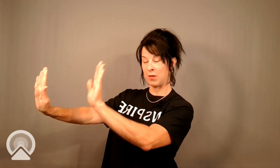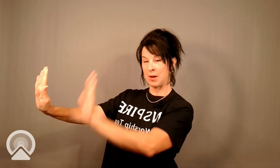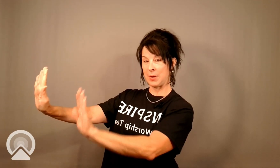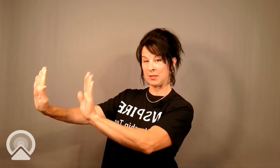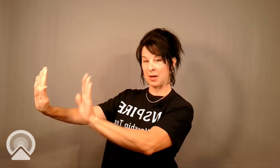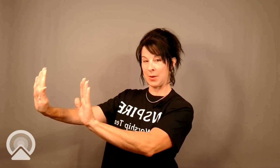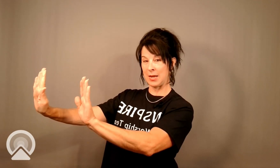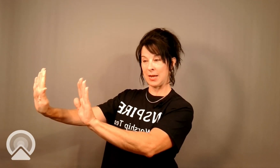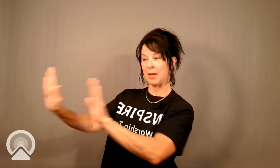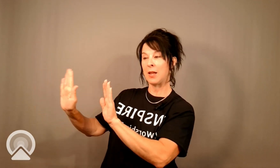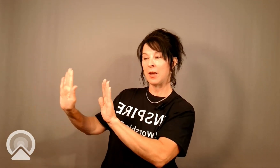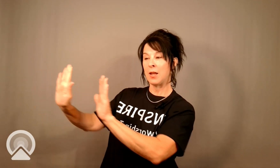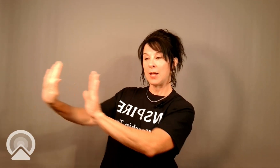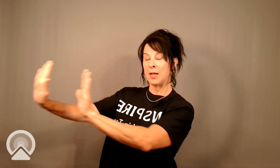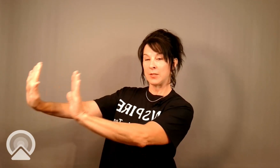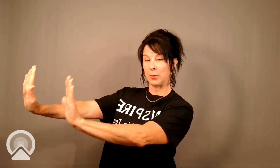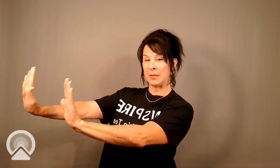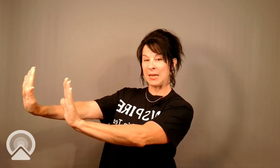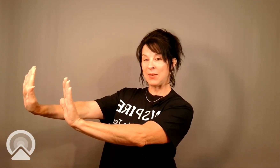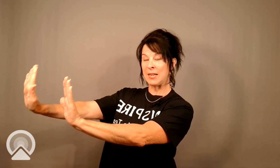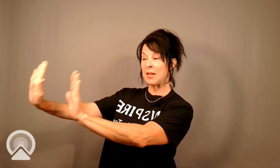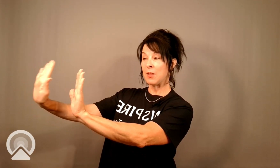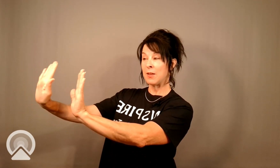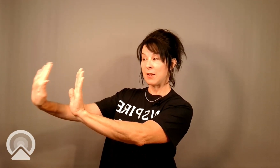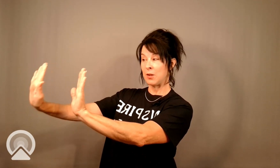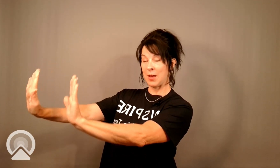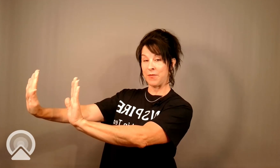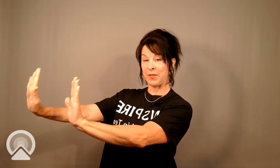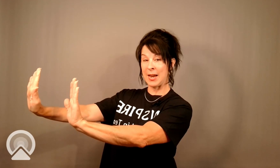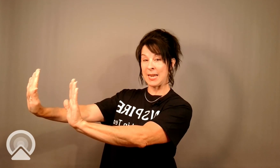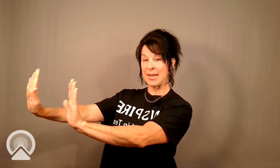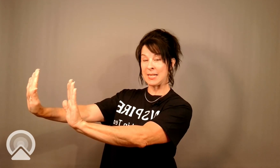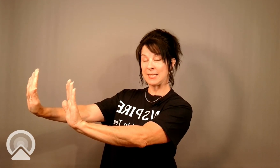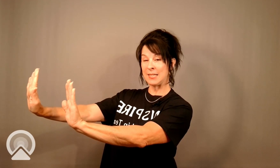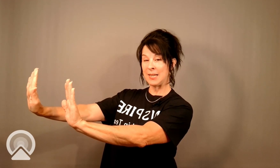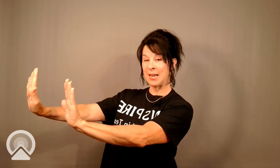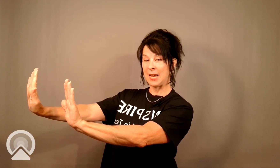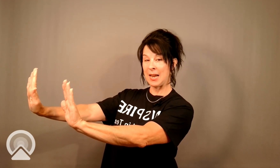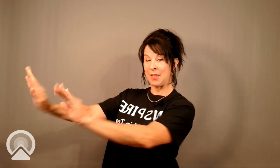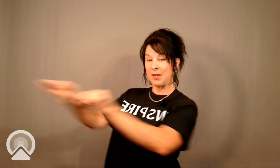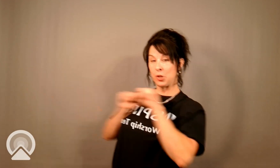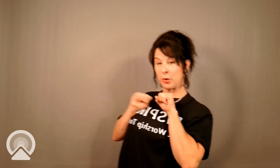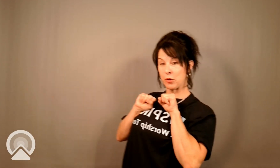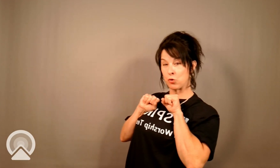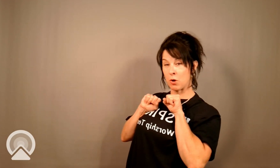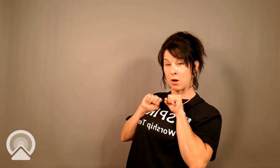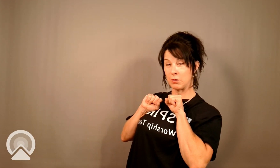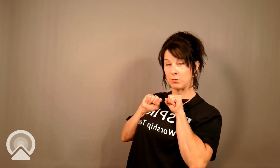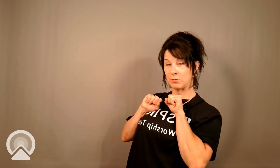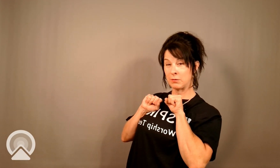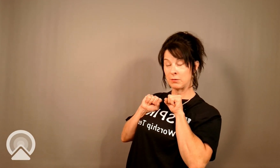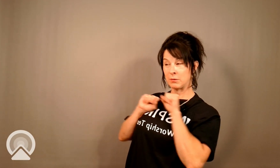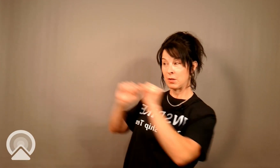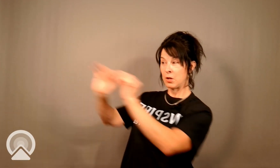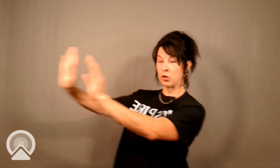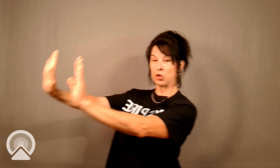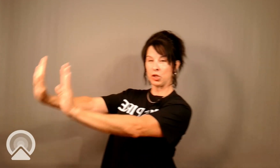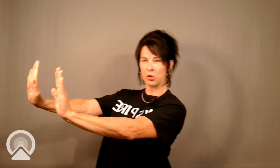my dominant hand. So leaving, you have flat hands, and then you withdraw. You're just going